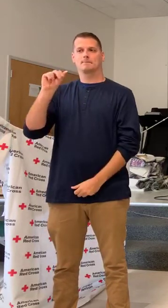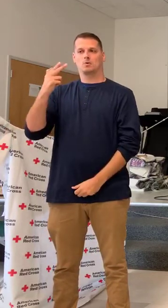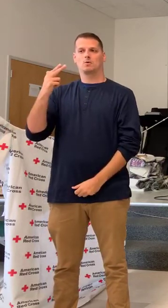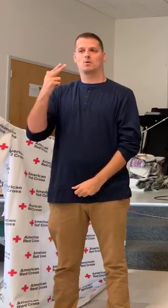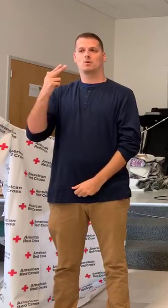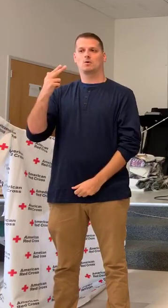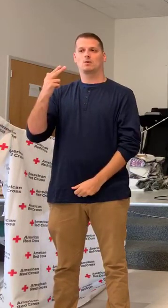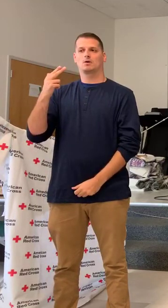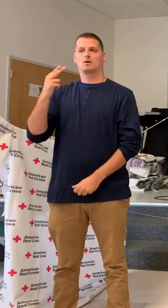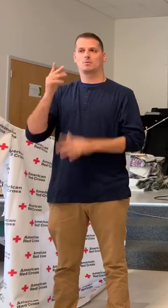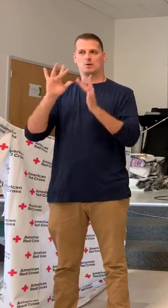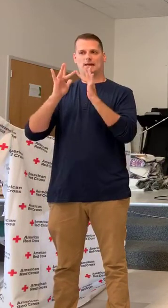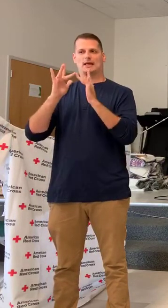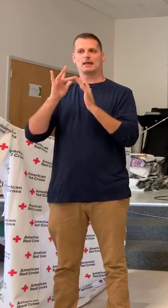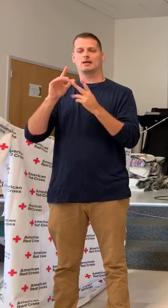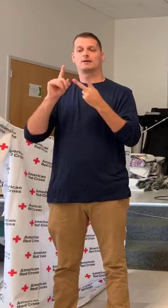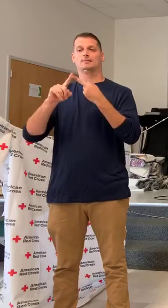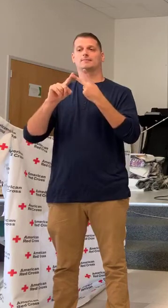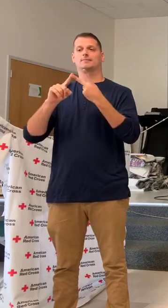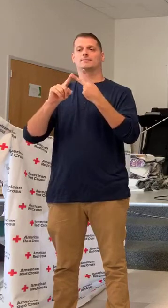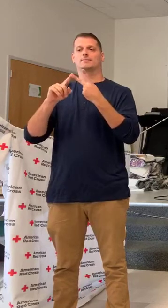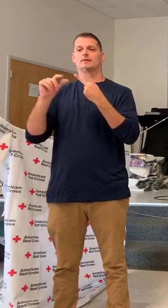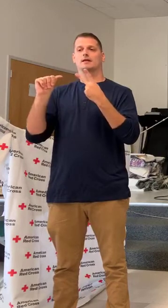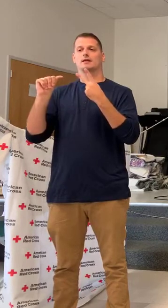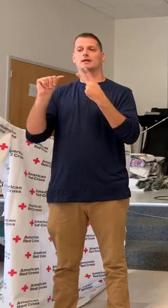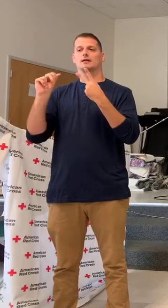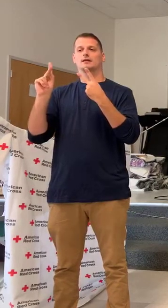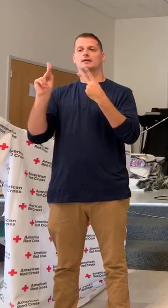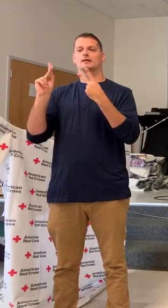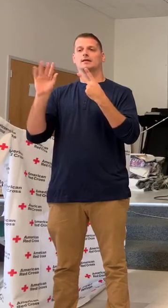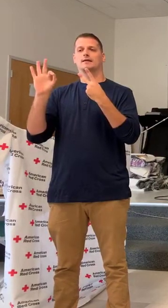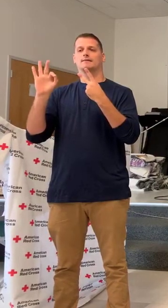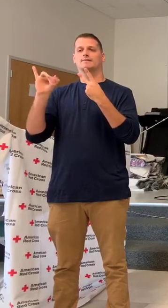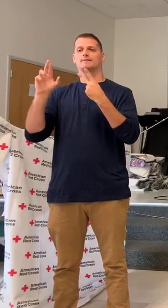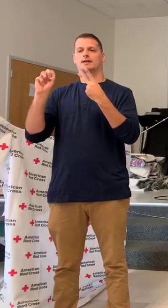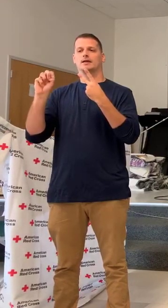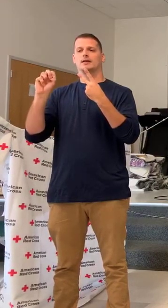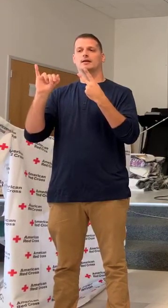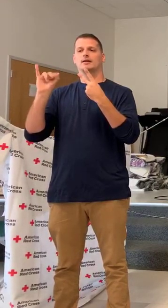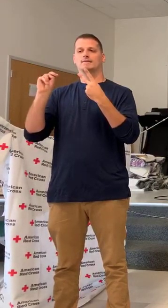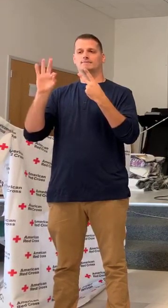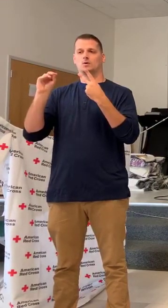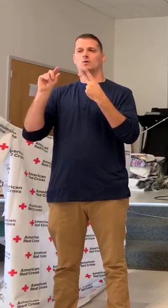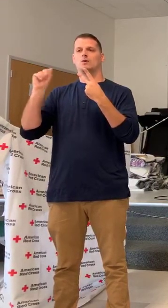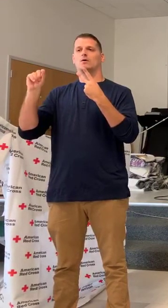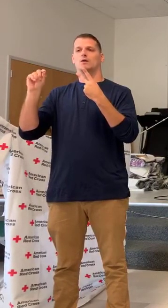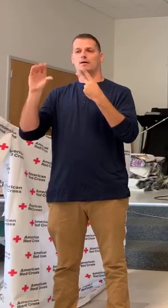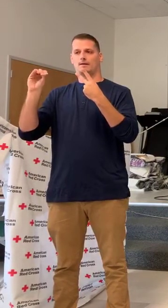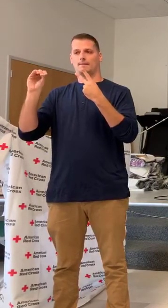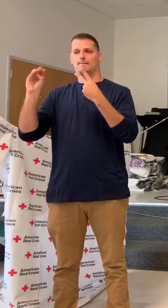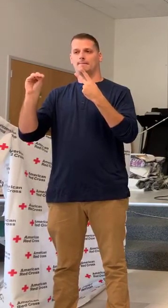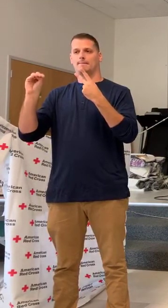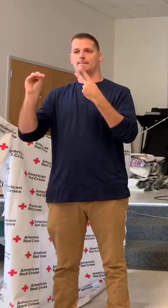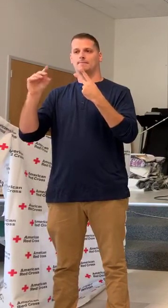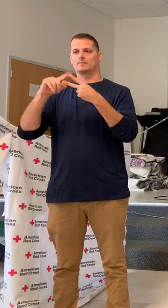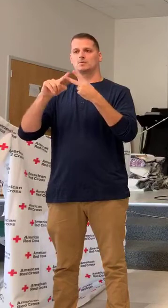alaskafireinfo.com. For those of you who can't, find a neighbor who can. Go to the library, whatever your options are